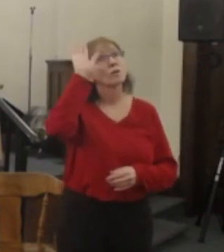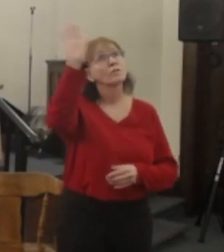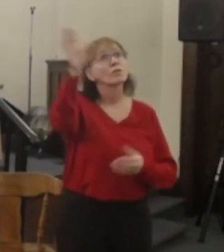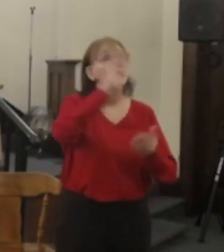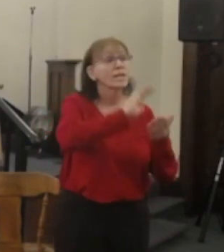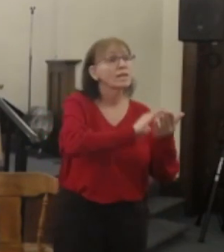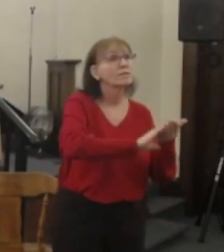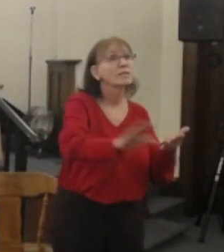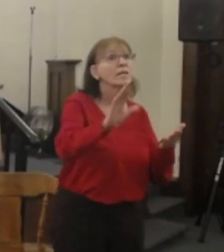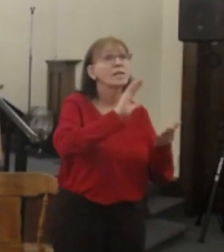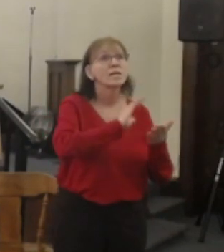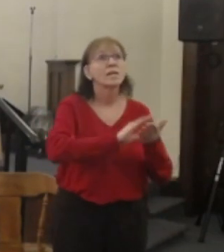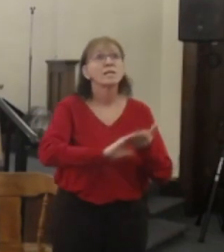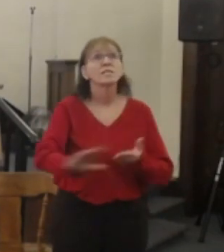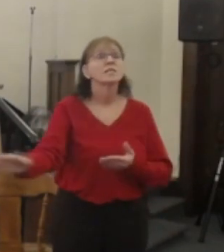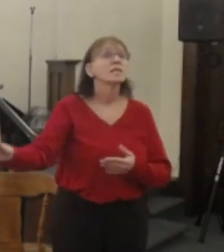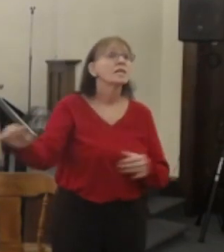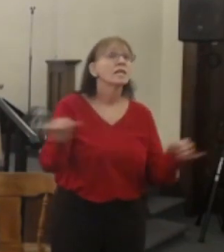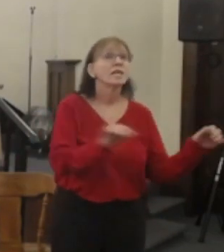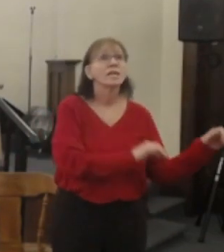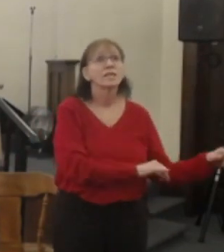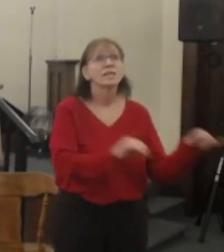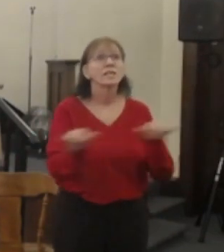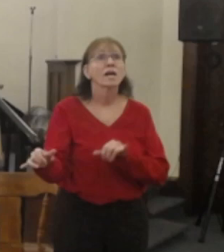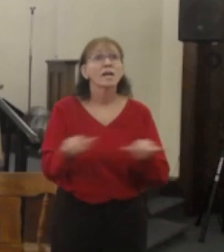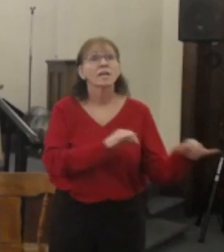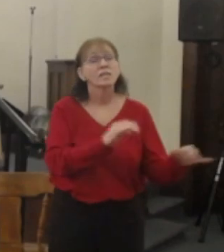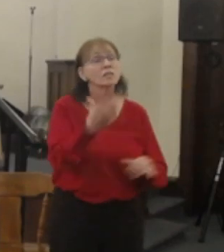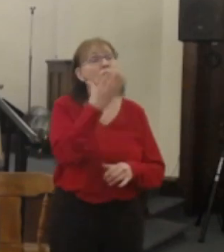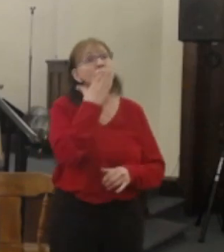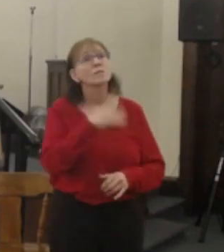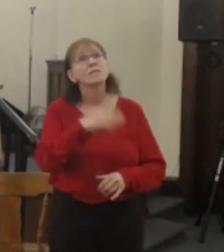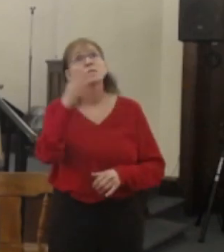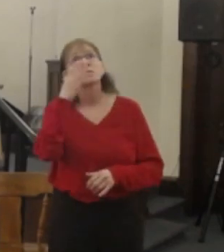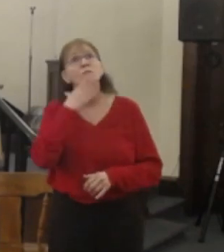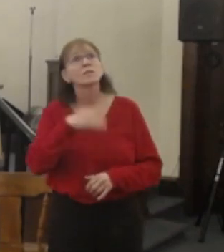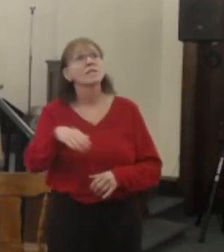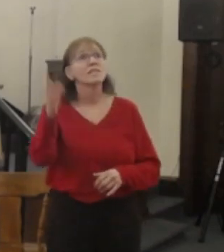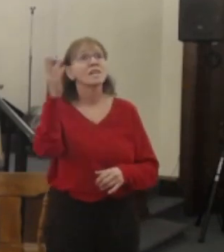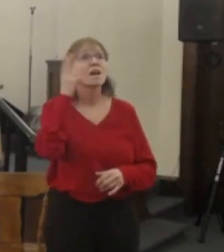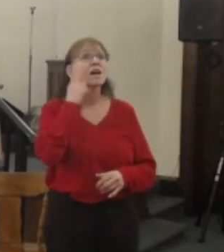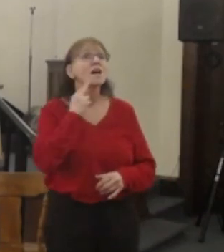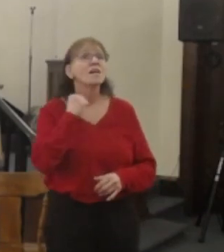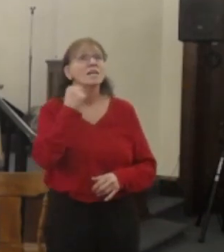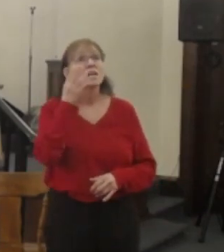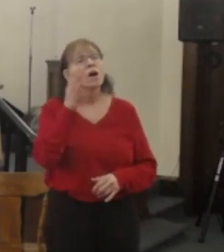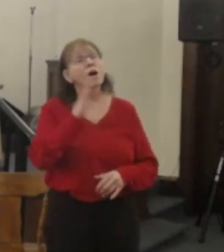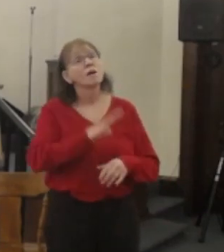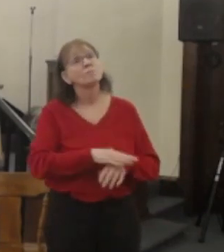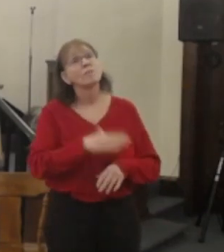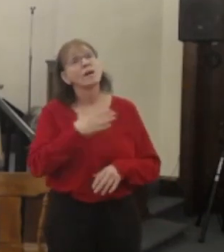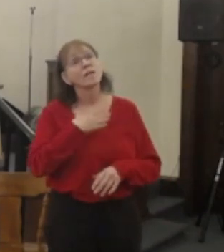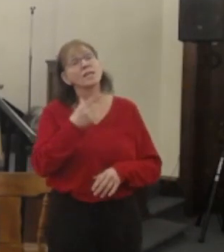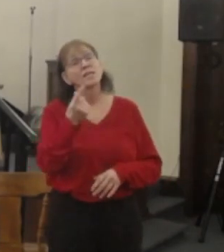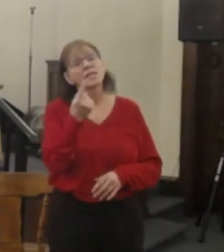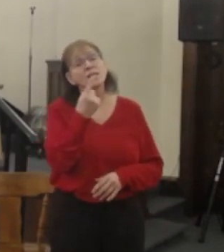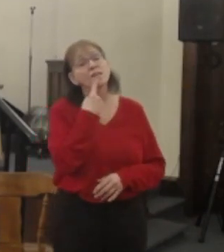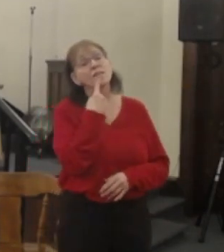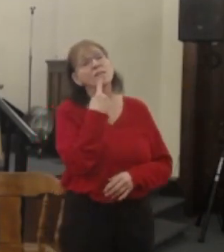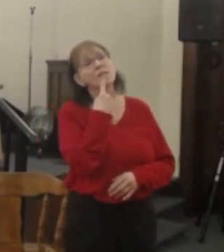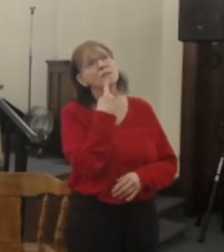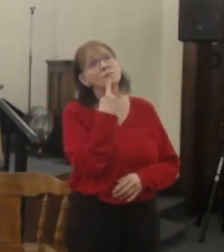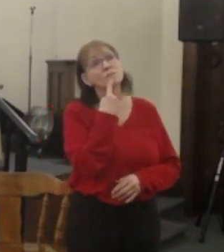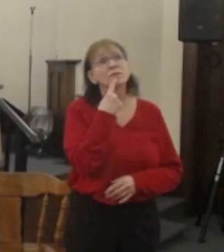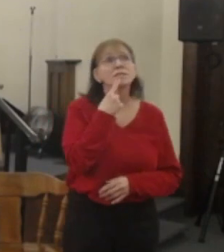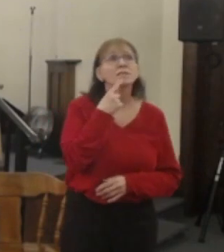Your forgiveness is like sweet, sweet honey on my